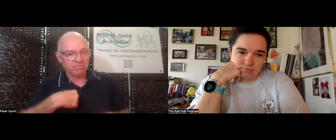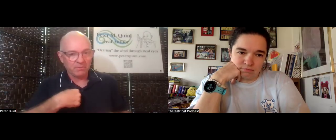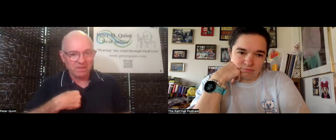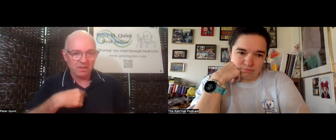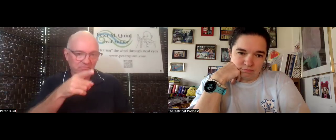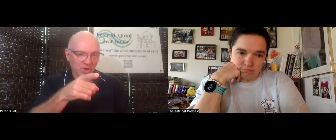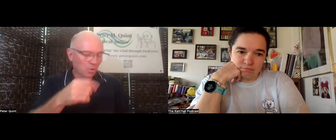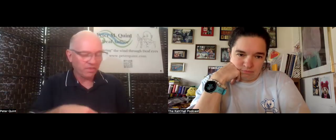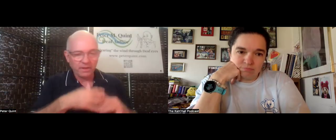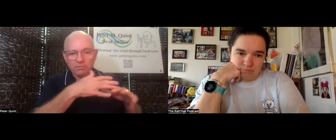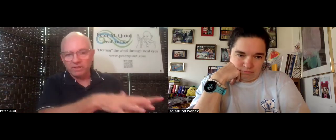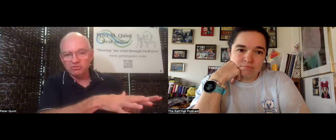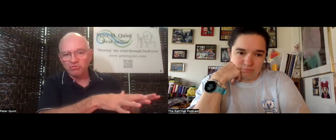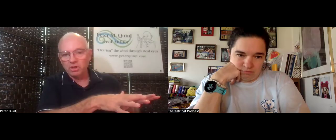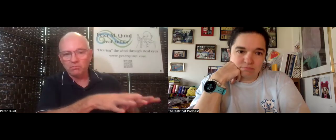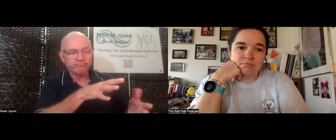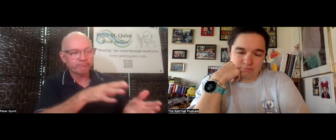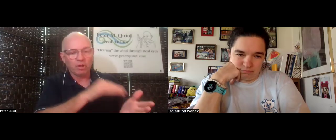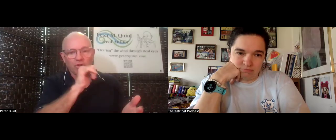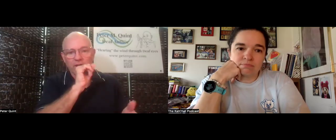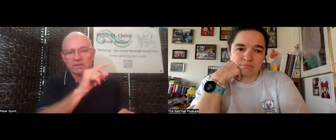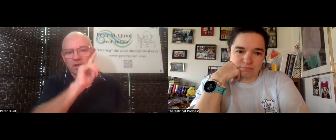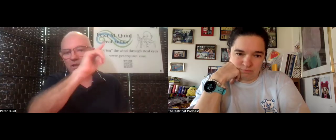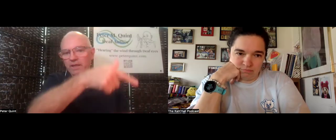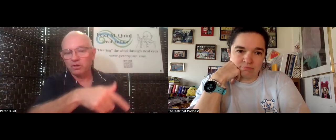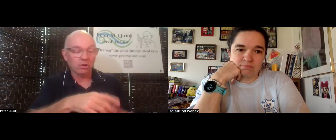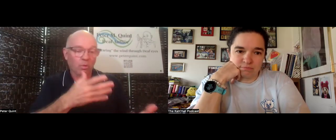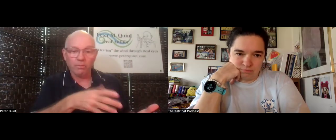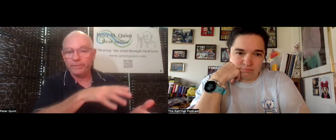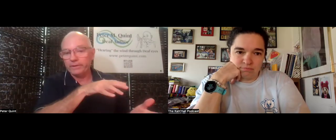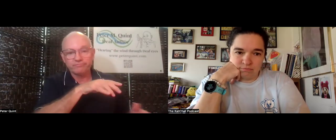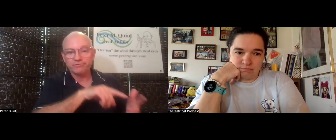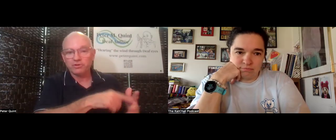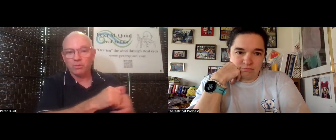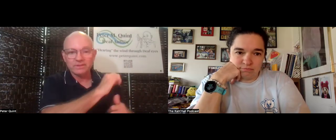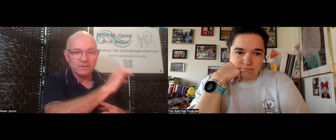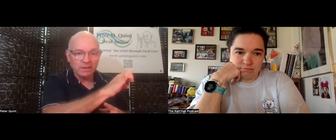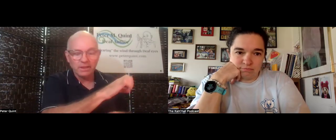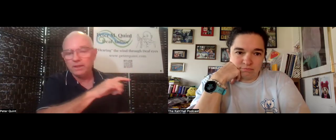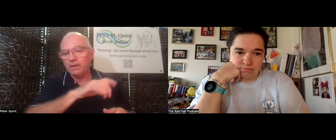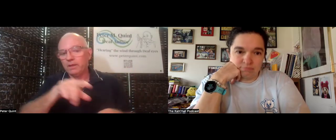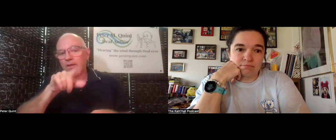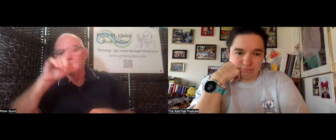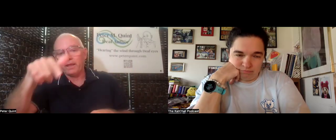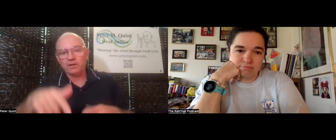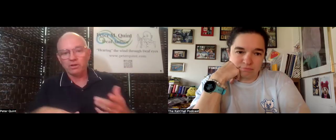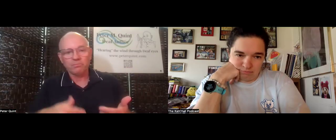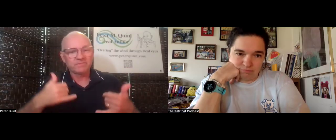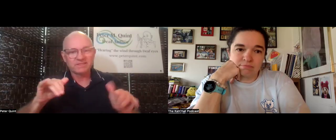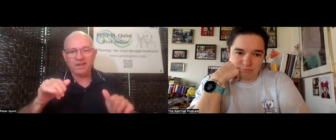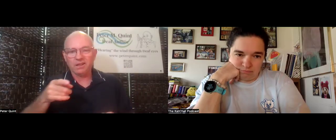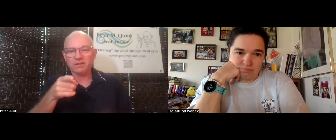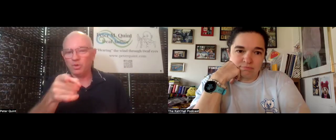or like me and you, I think, stream learn SL later, or maybe start with C